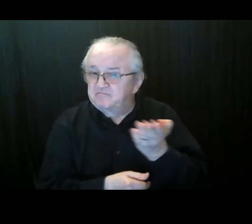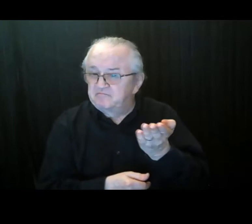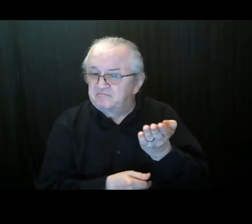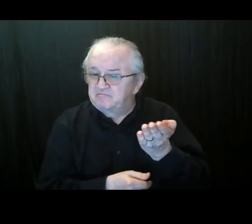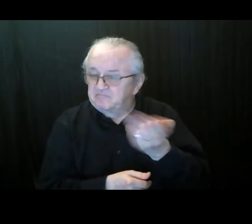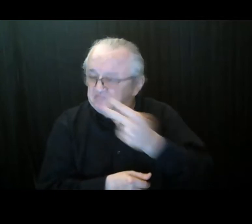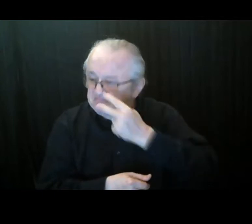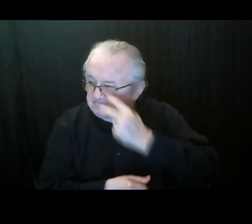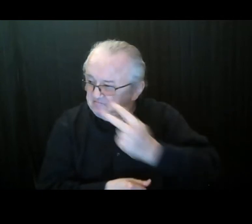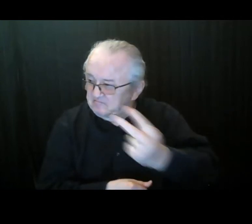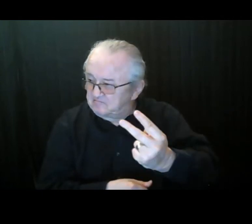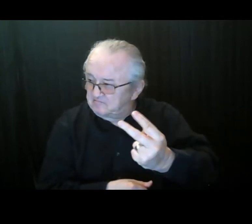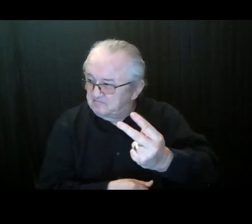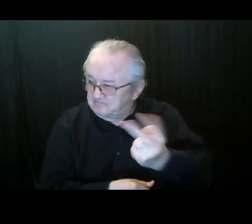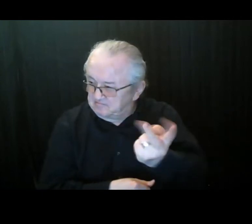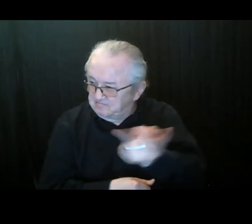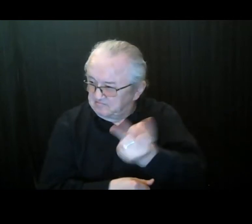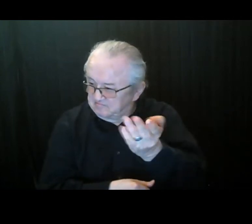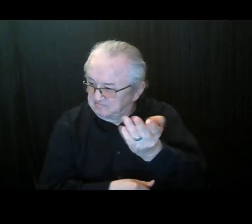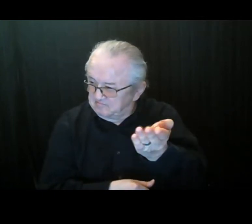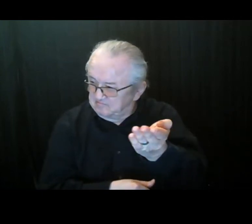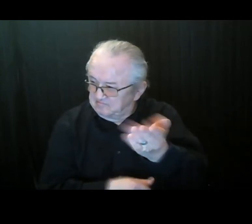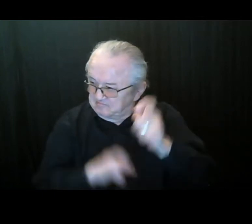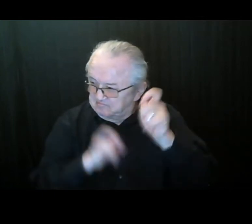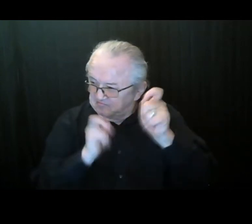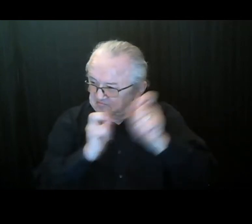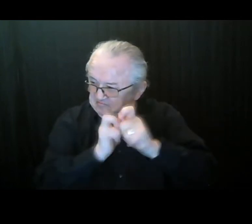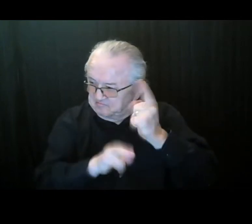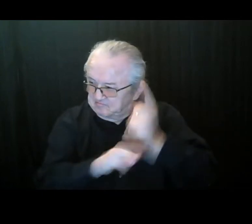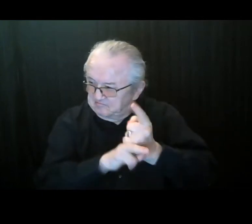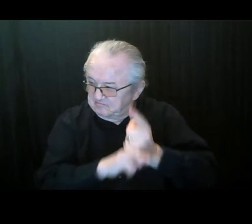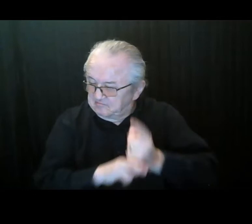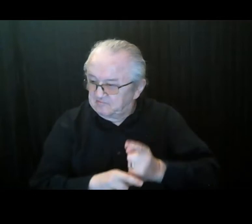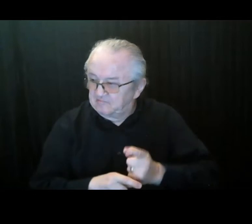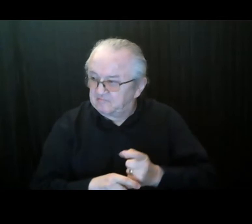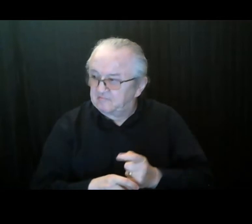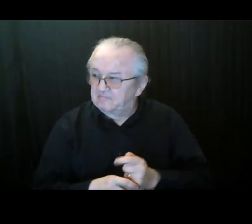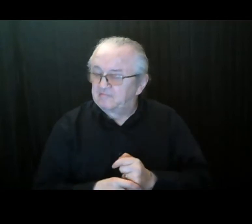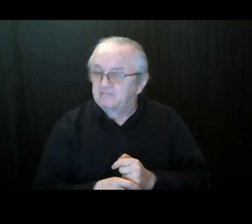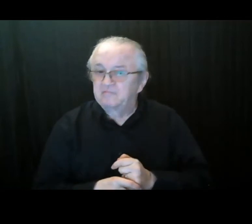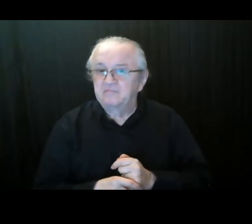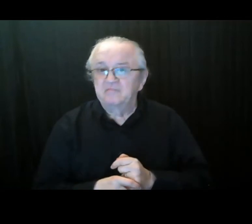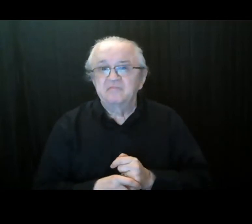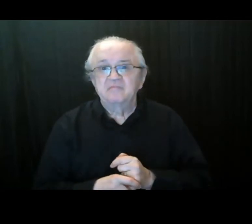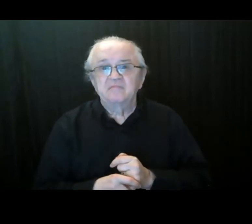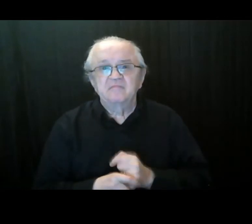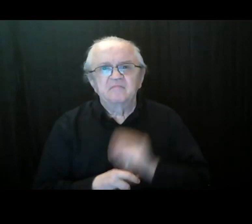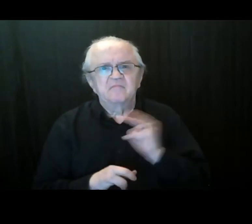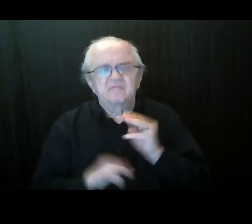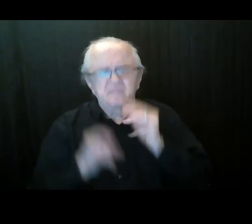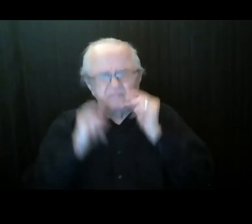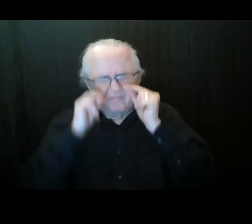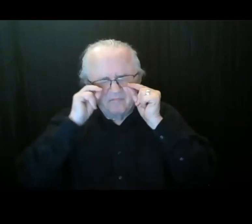see, they're there, exactly as they should be. And when Michael opened his